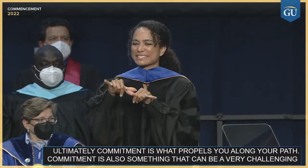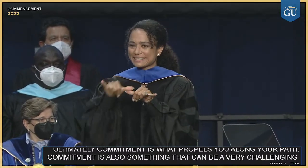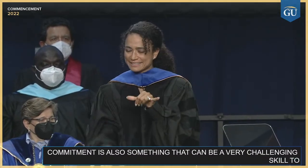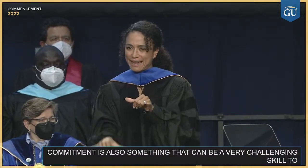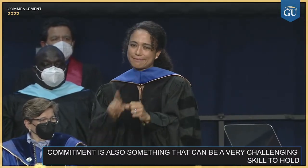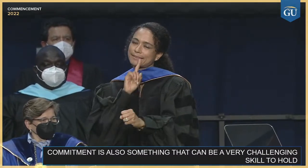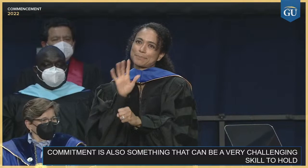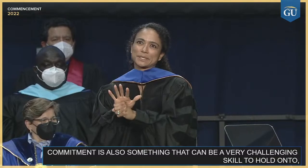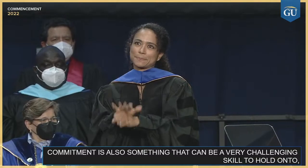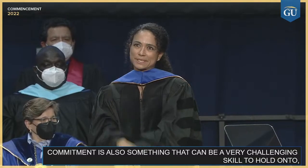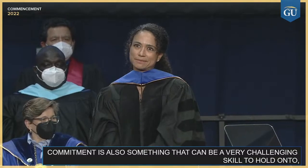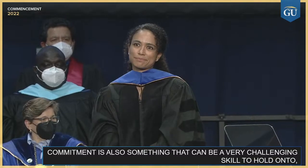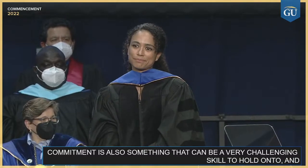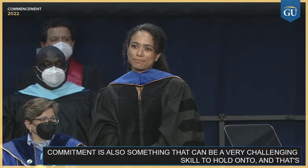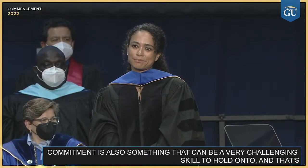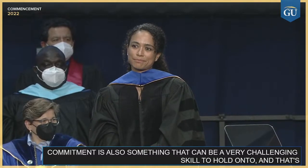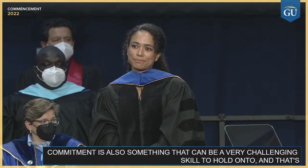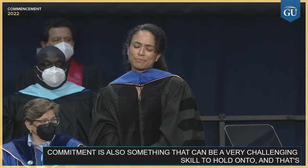adaptability help you remain committed.